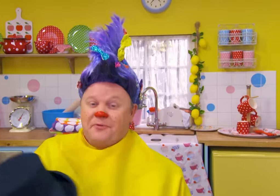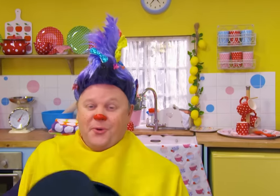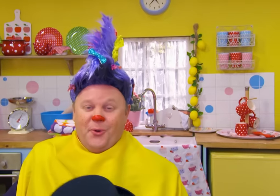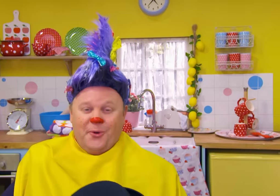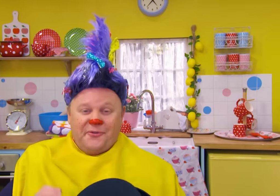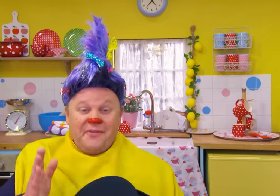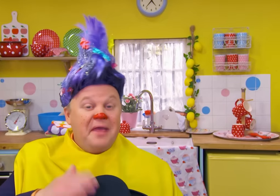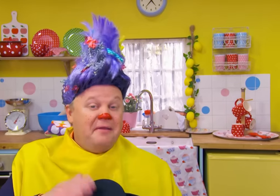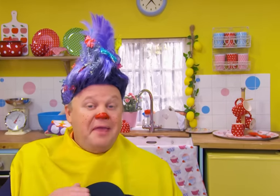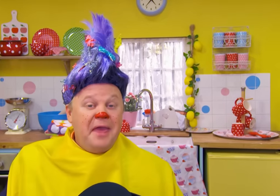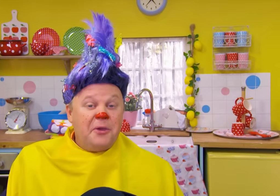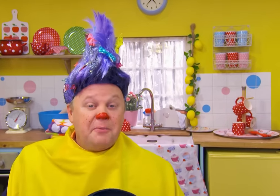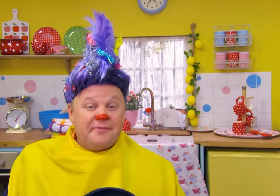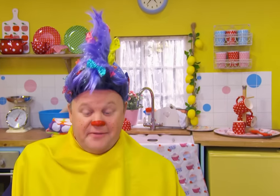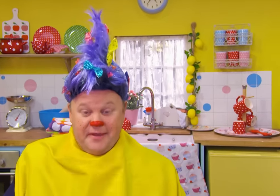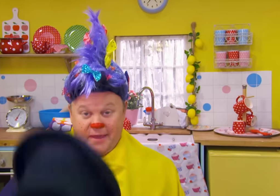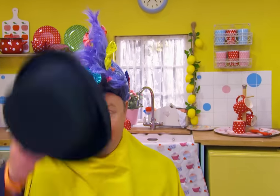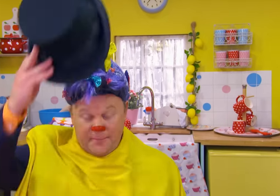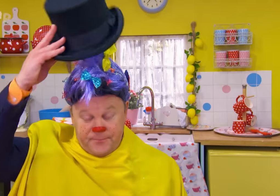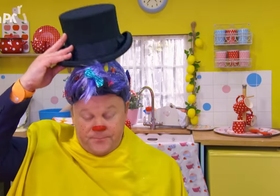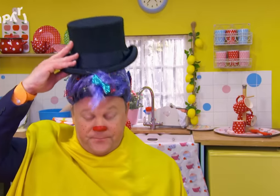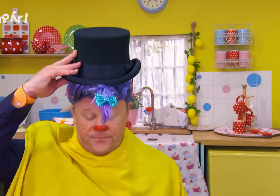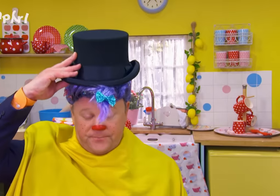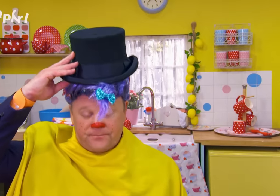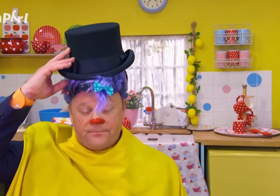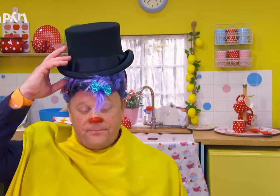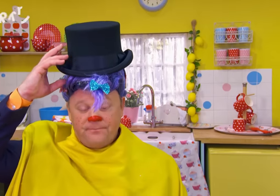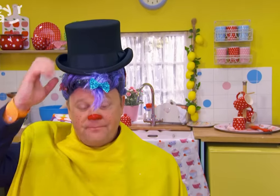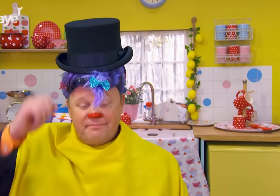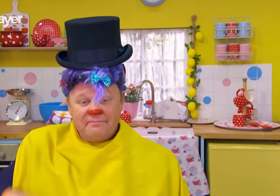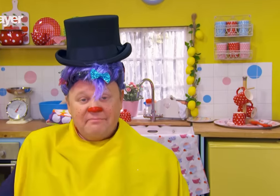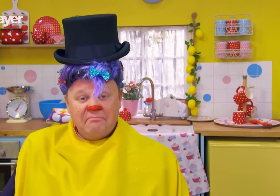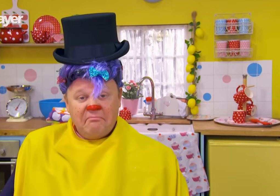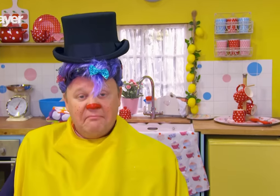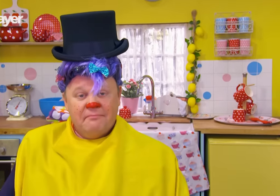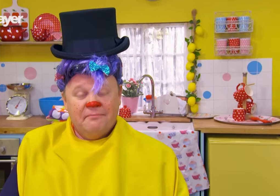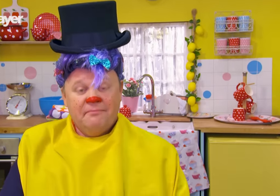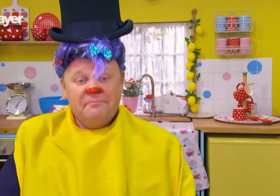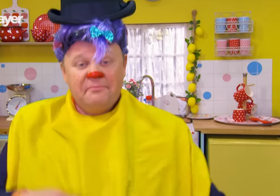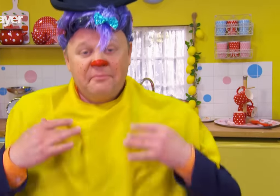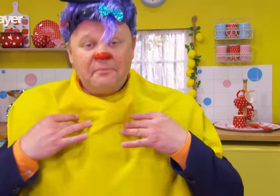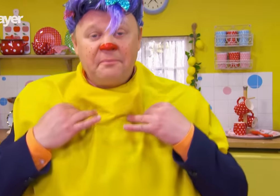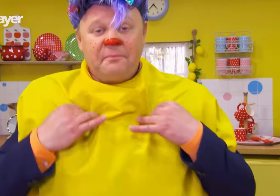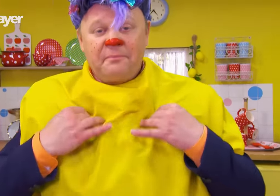Of course. Thank you, Mr. T. Well done, Mr. Tumble. Bye-bye, Lord